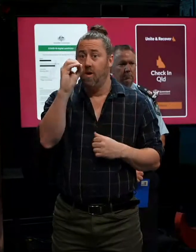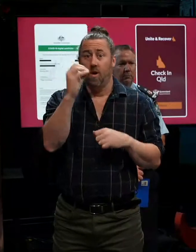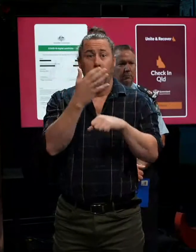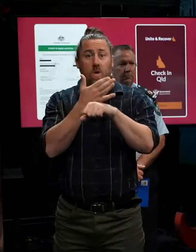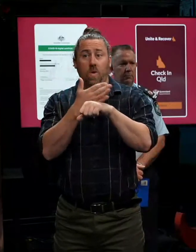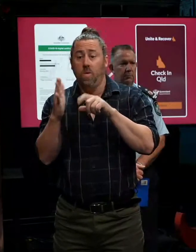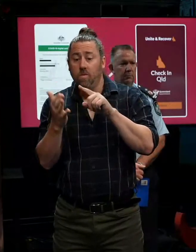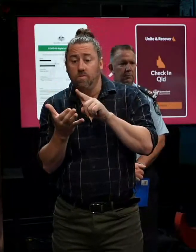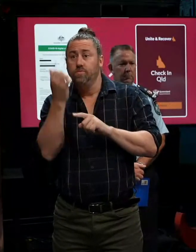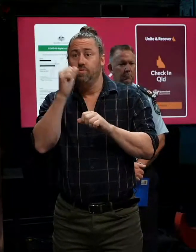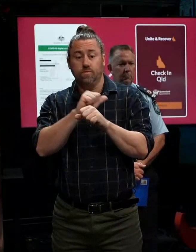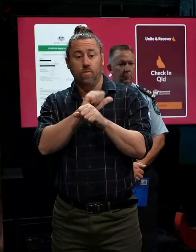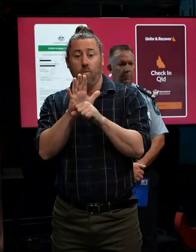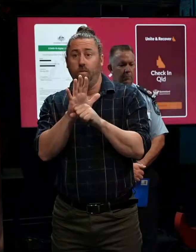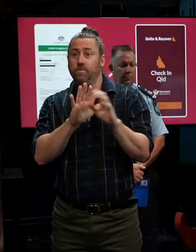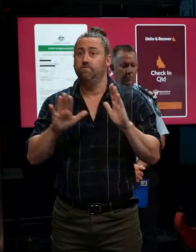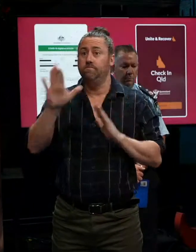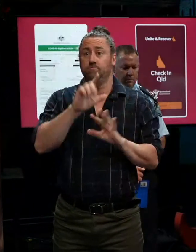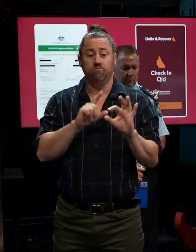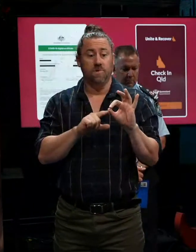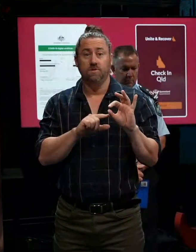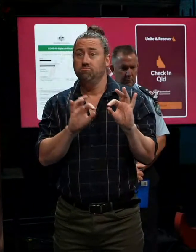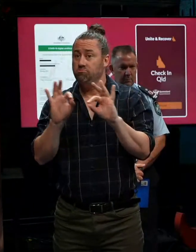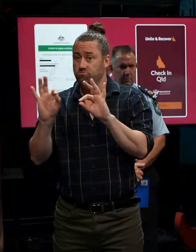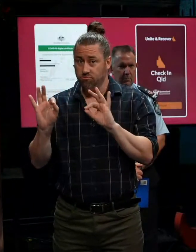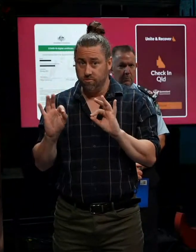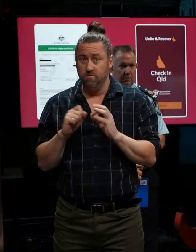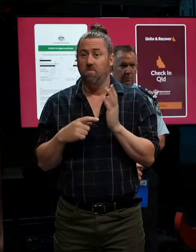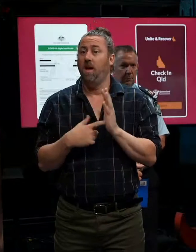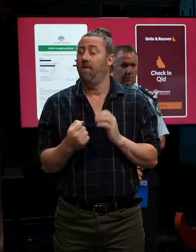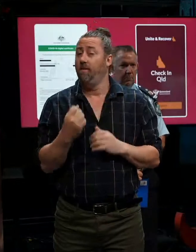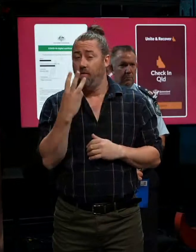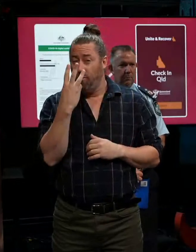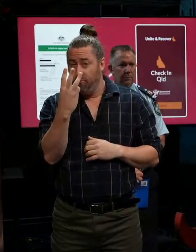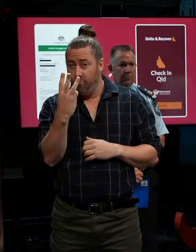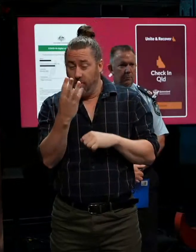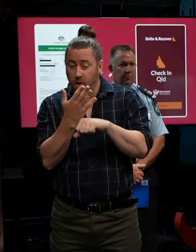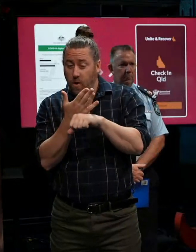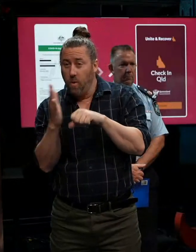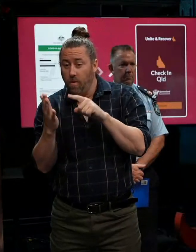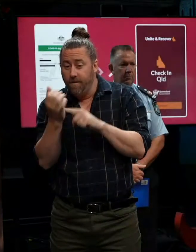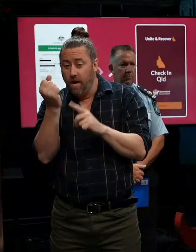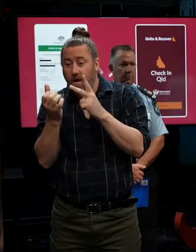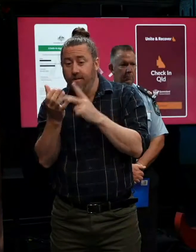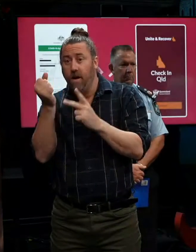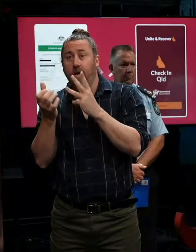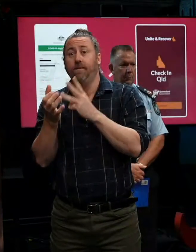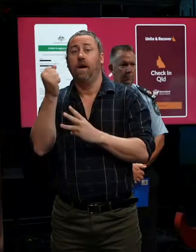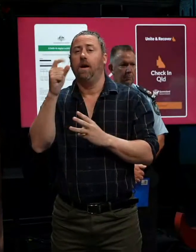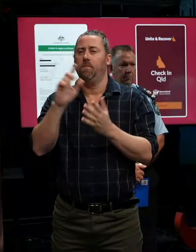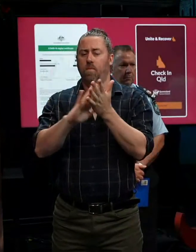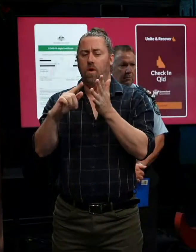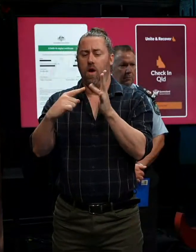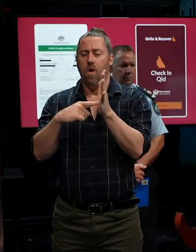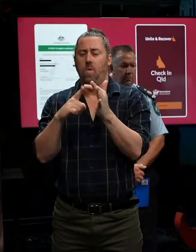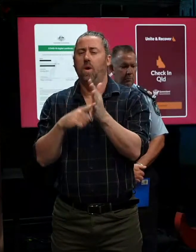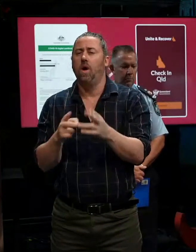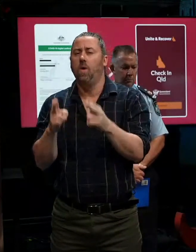acquired cases of COVID in Queensland today. However, 3 new cases in hotel quarantine, which I'll leave for